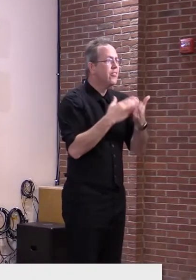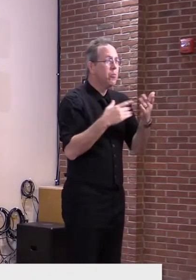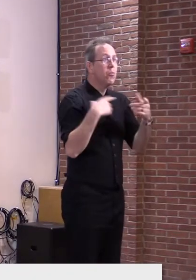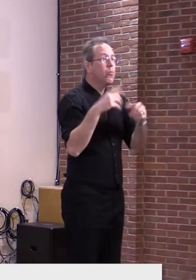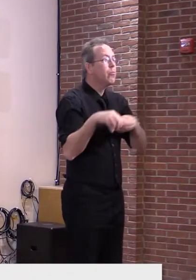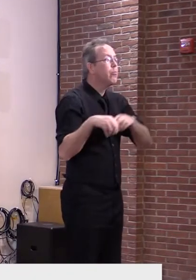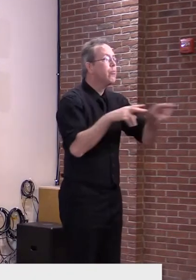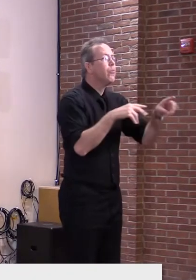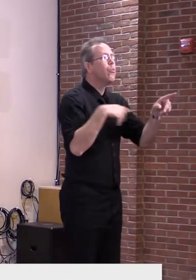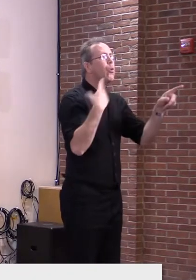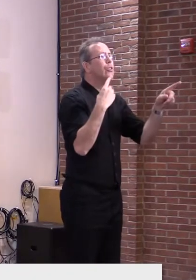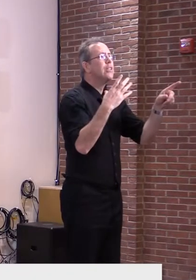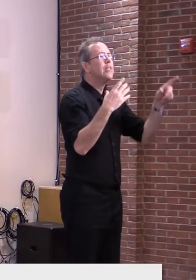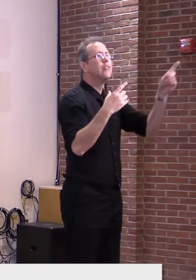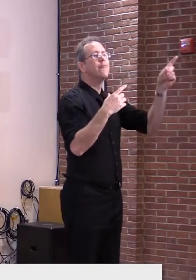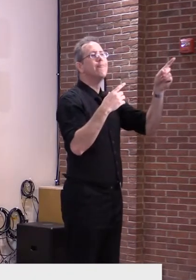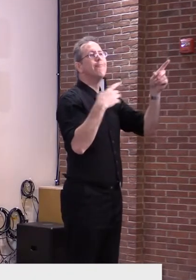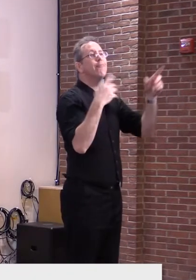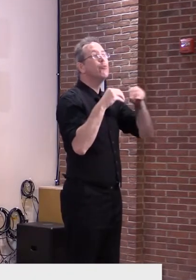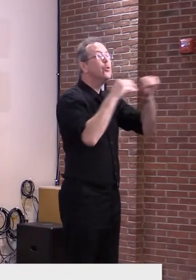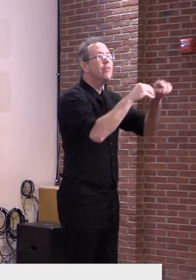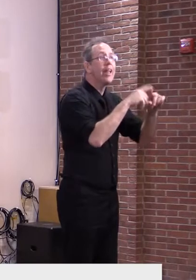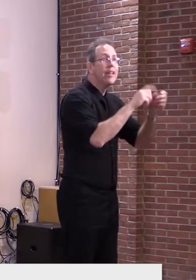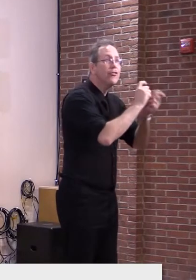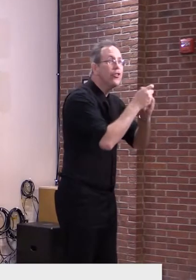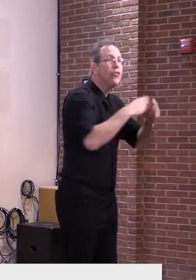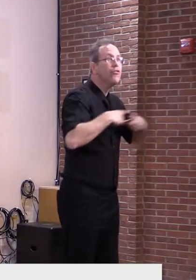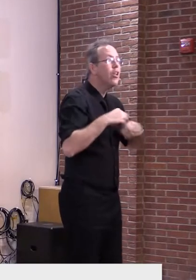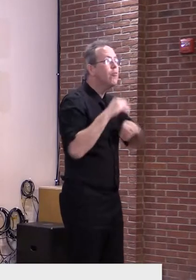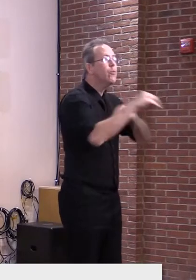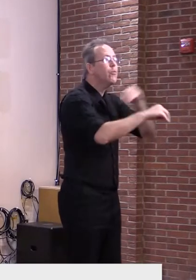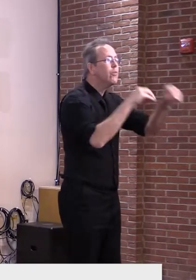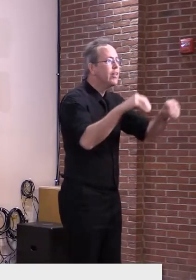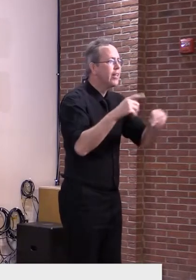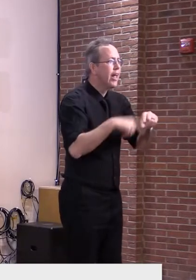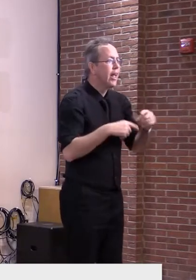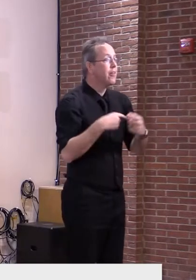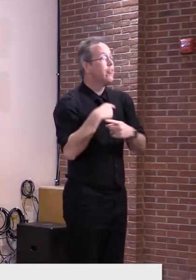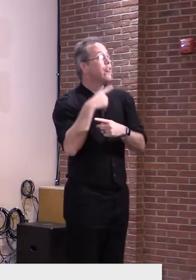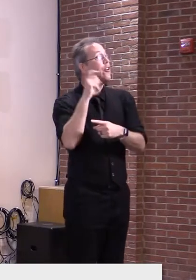portable. They can take it with them. And then the governor said,